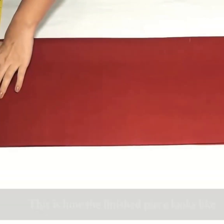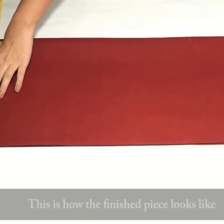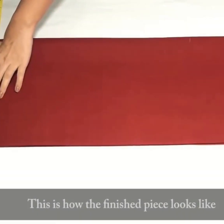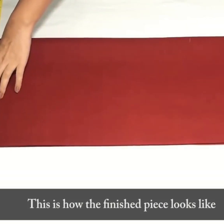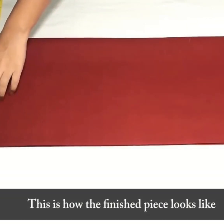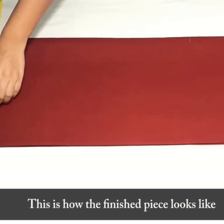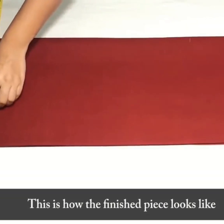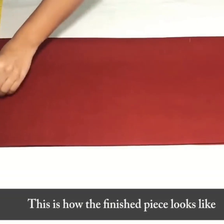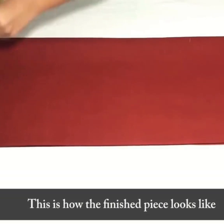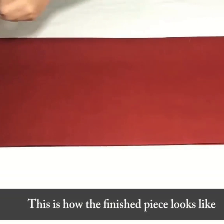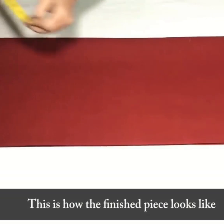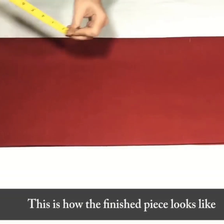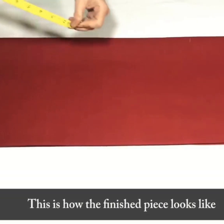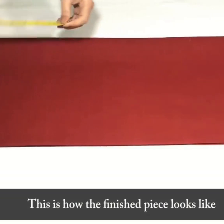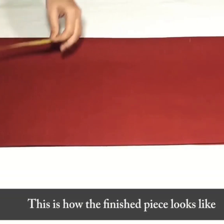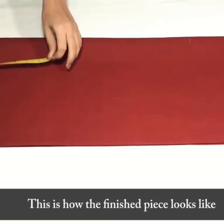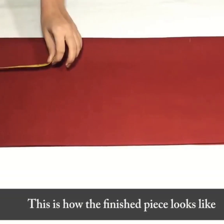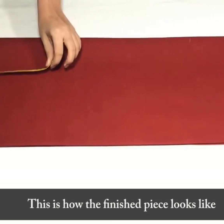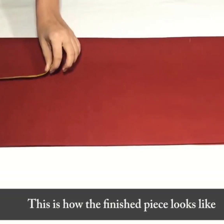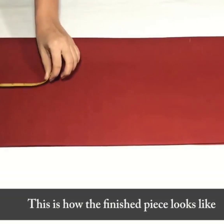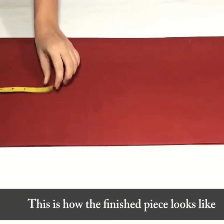This is how the finished piece looks like.